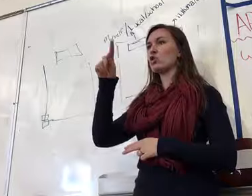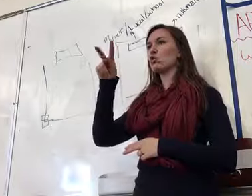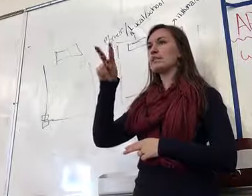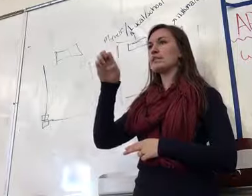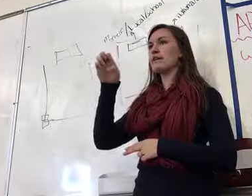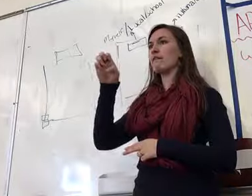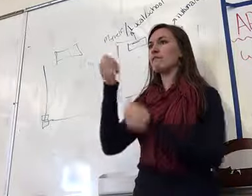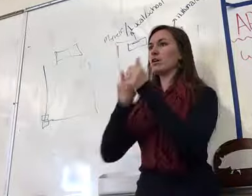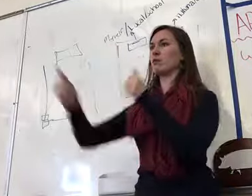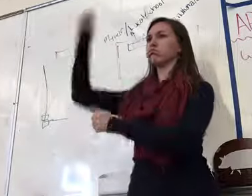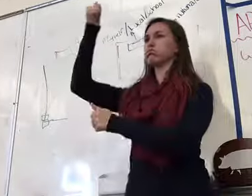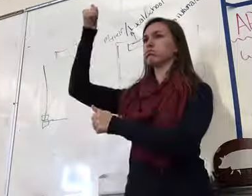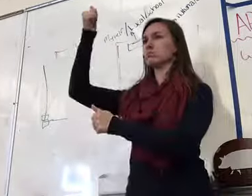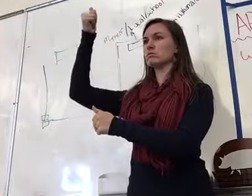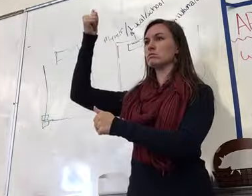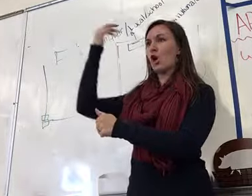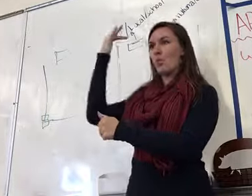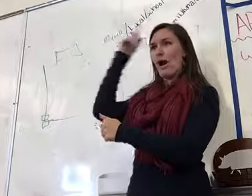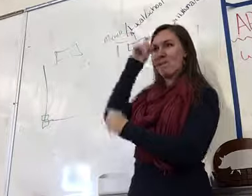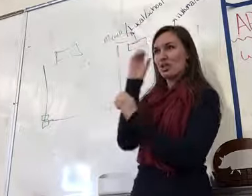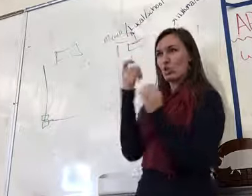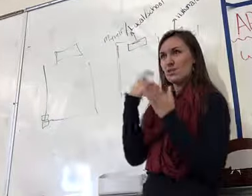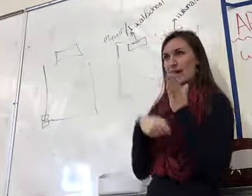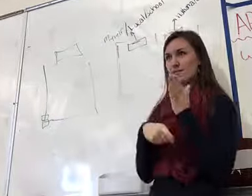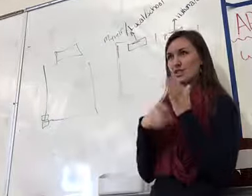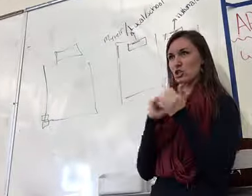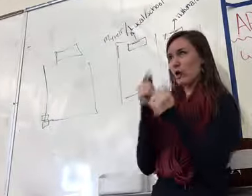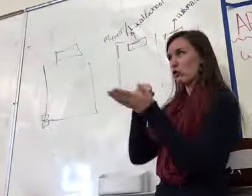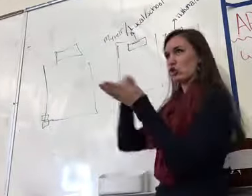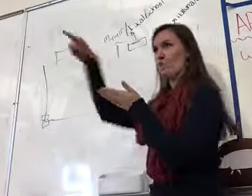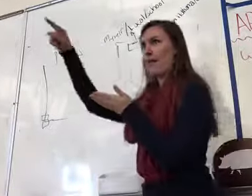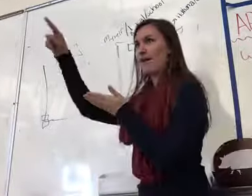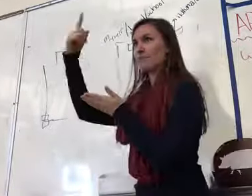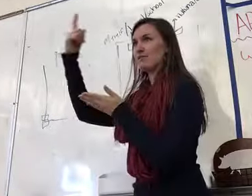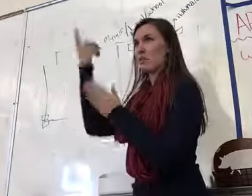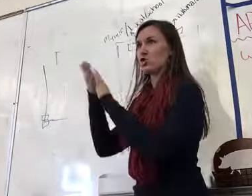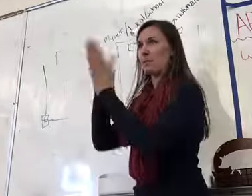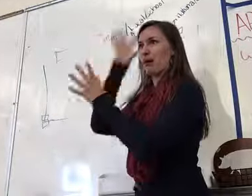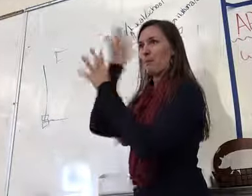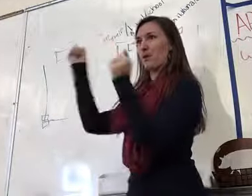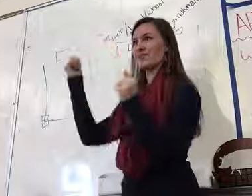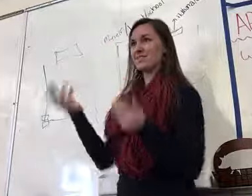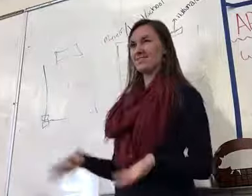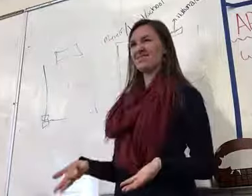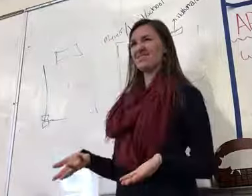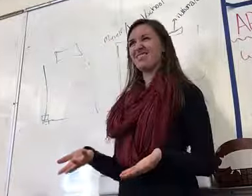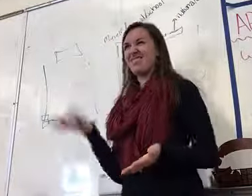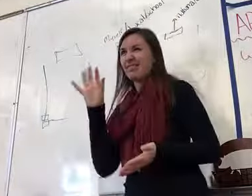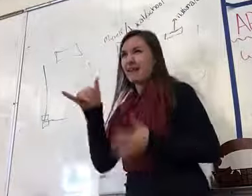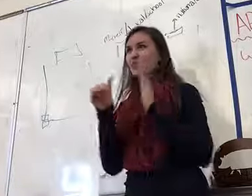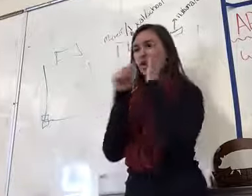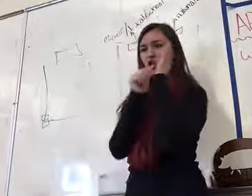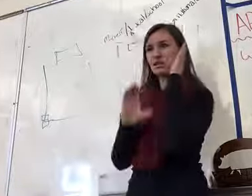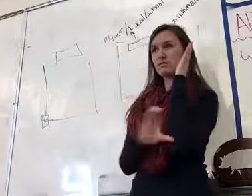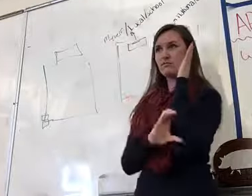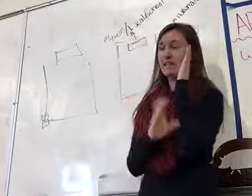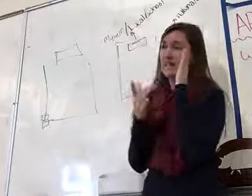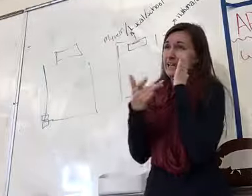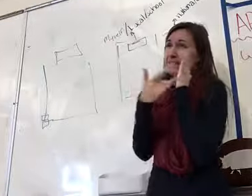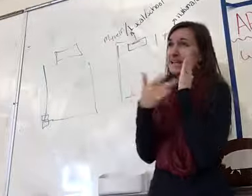pay him? So we had a president after the Articles, or not after the Articles. With the Constitution. And the Constitution was created. The Constitution designates that we can